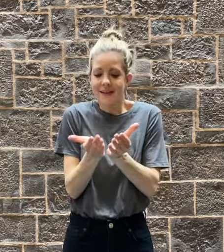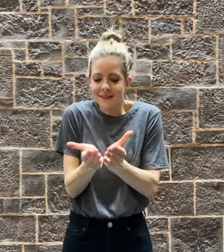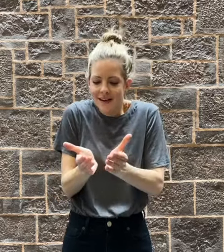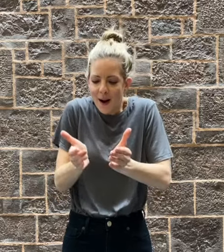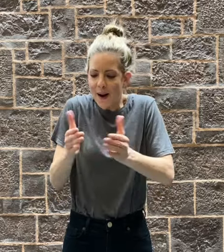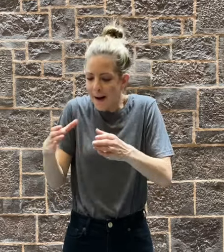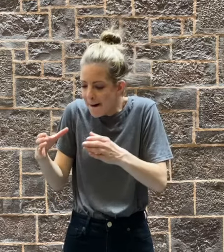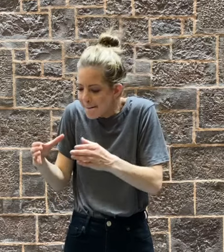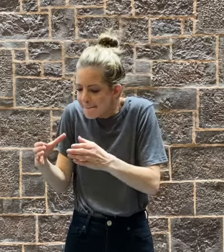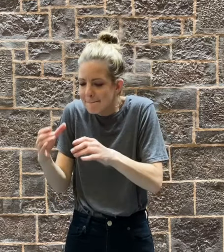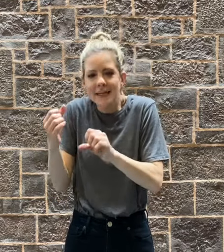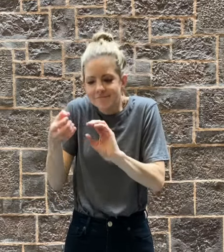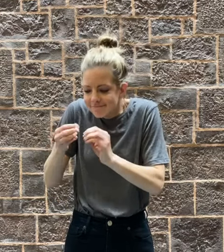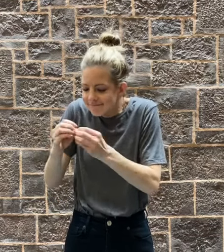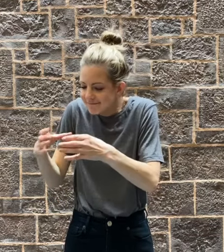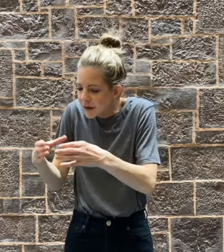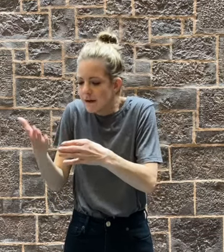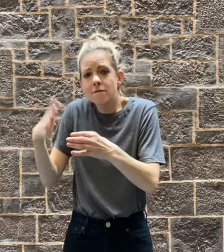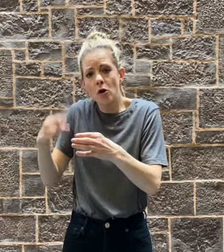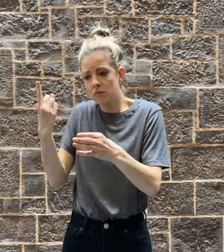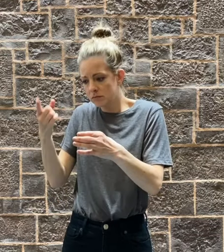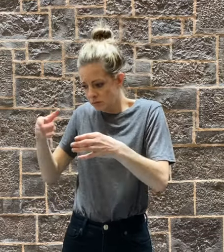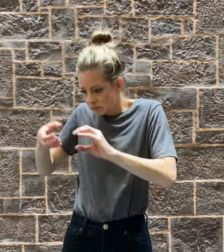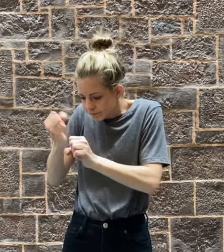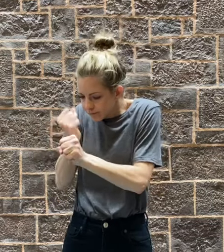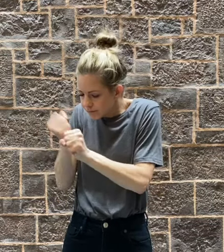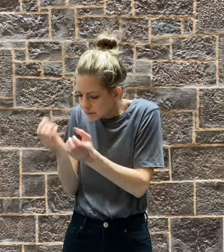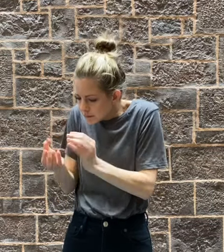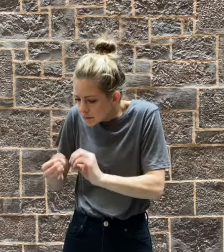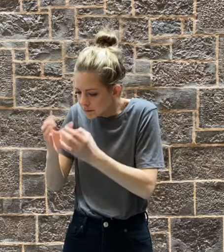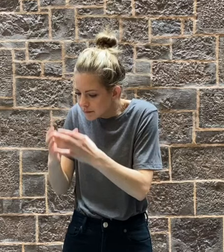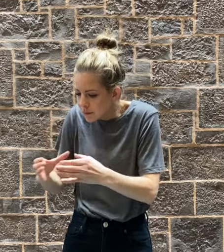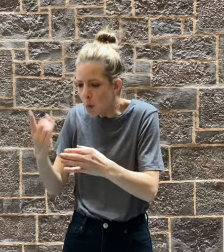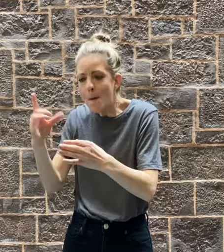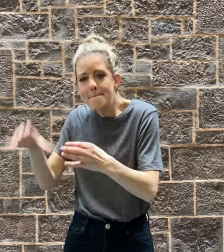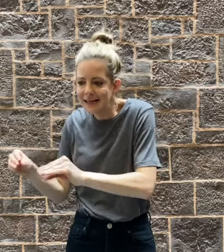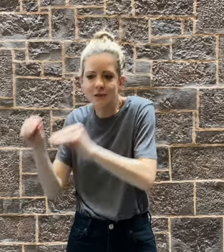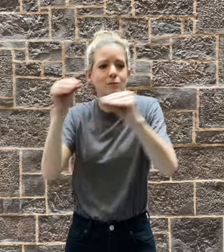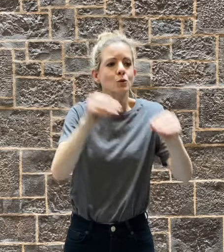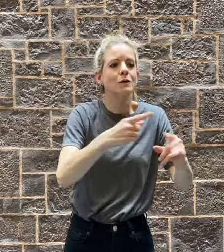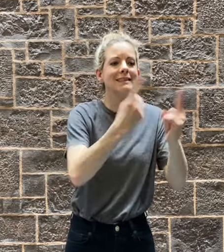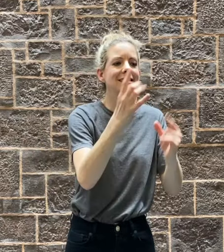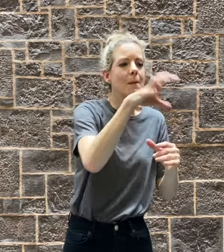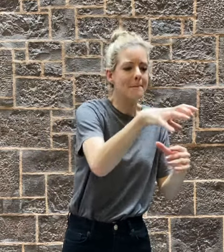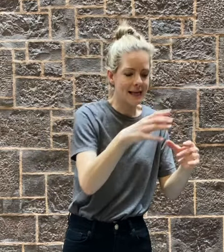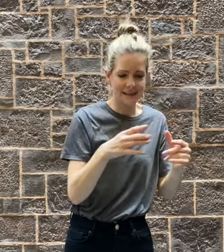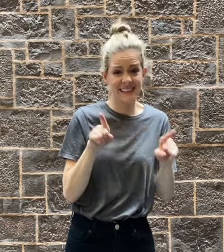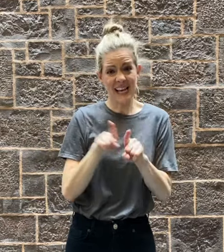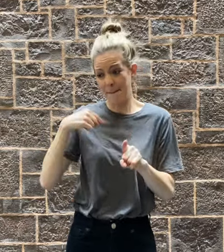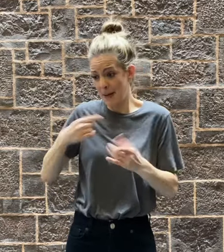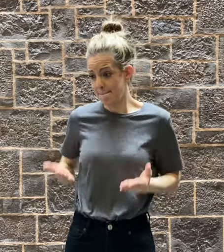taken from its homeland to another, just like me. It's a communal object that brings people together